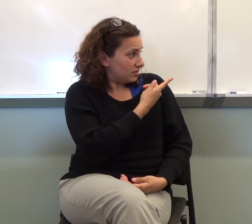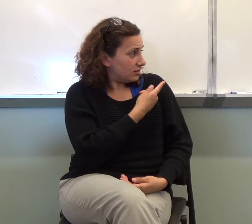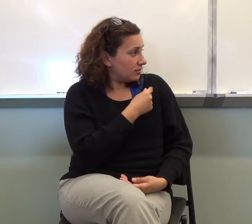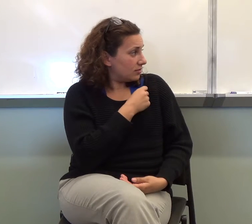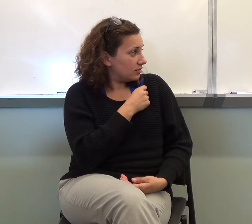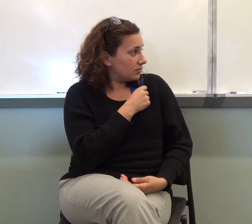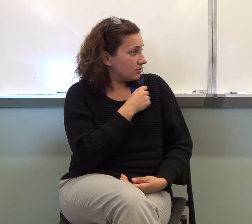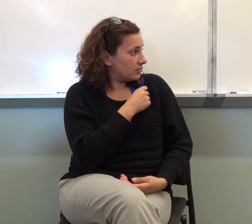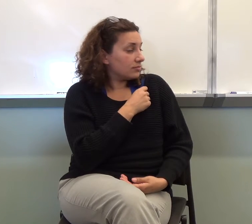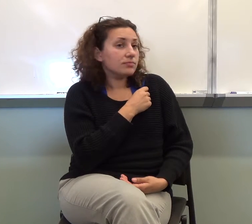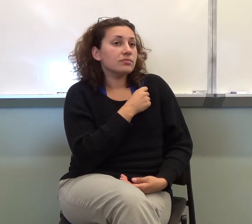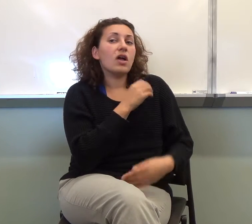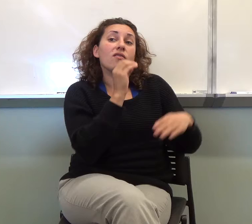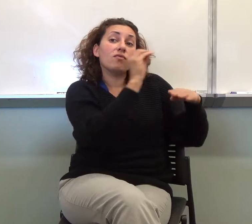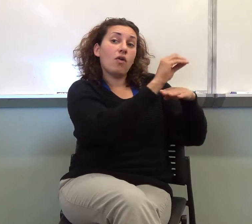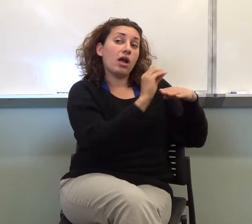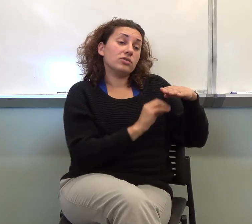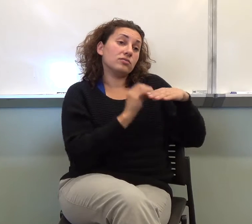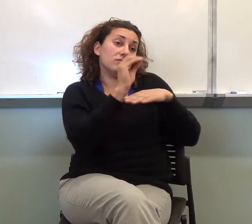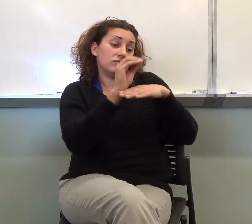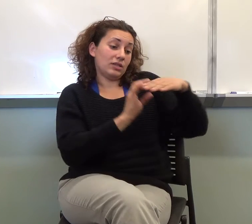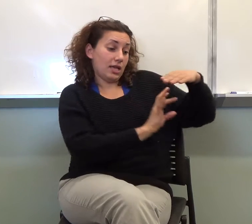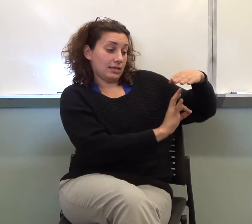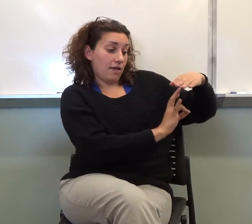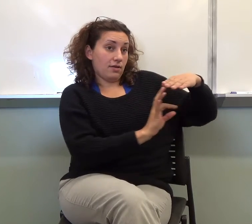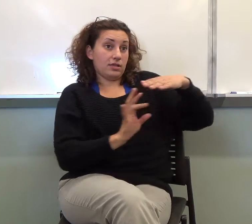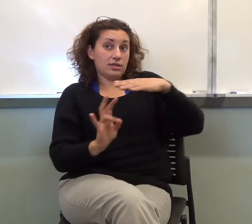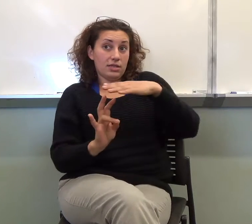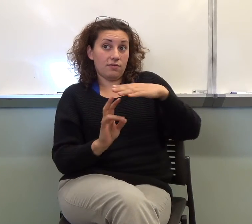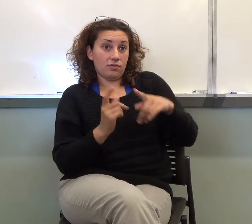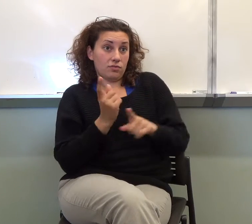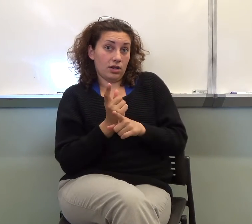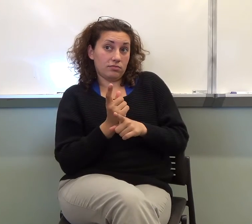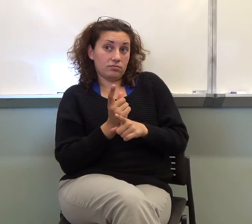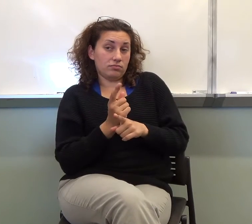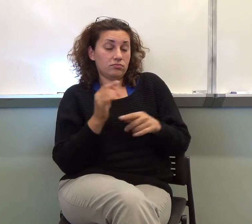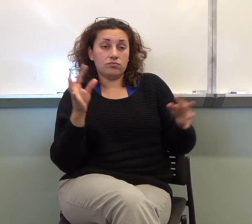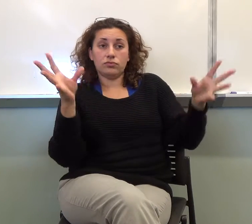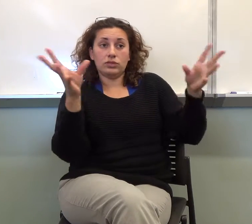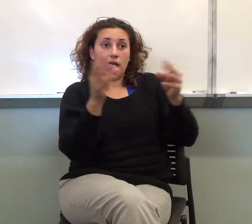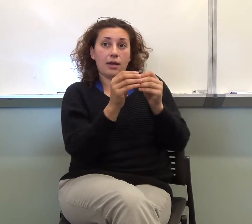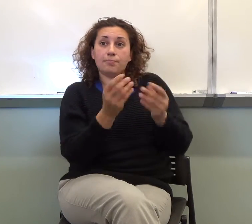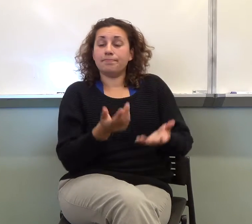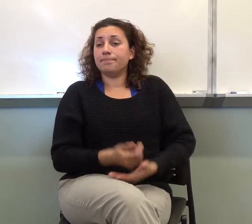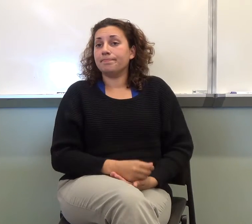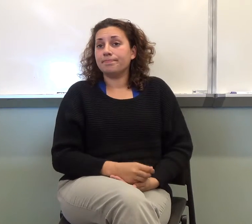Now those are fractions with the same denominator. So we just add the 2 numerators, right?